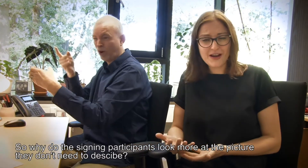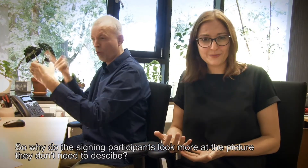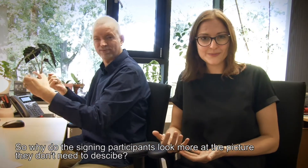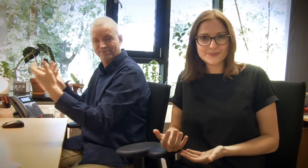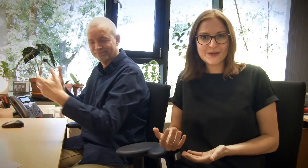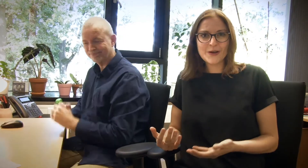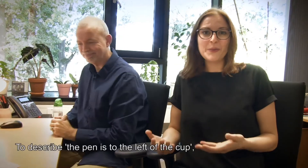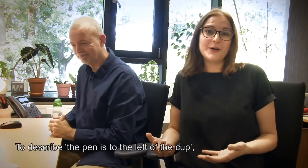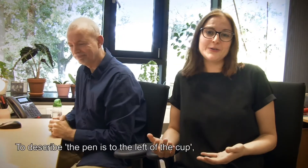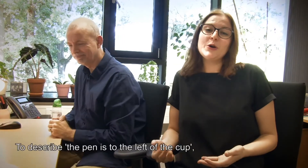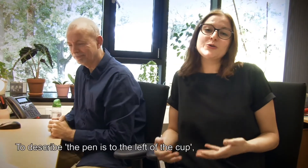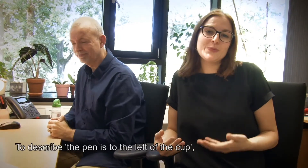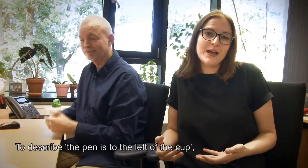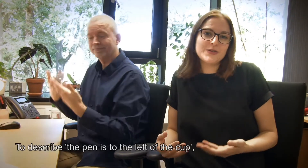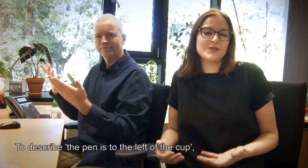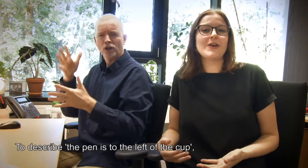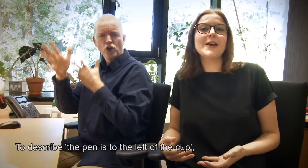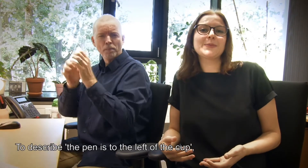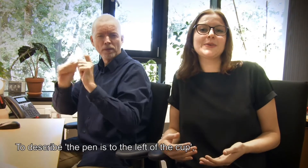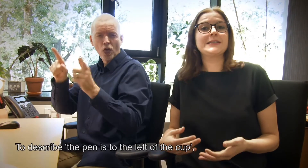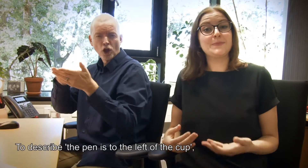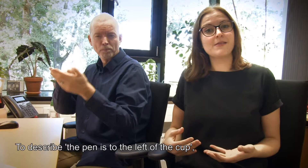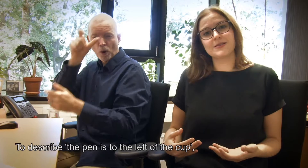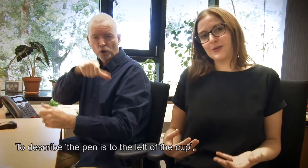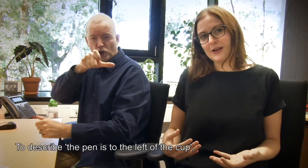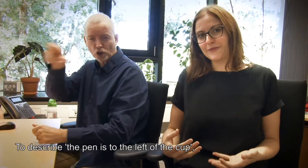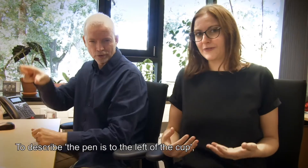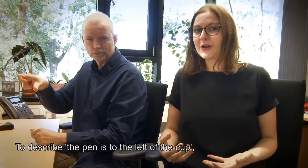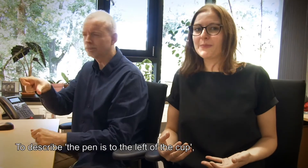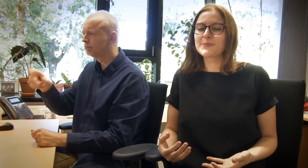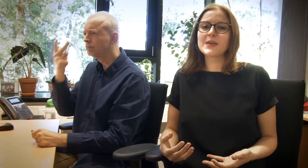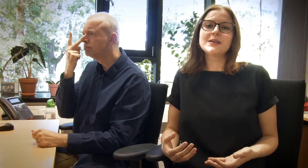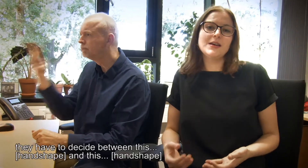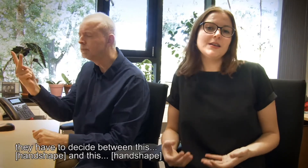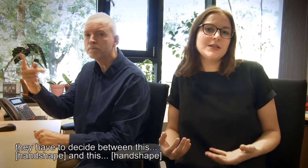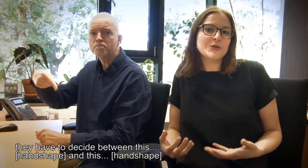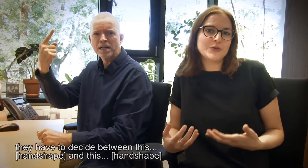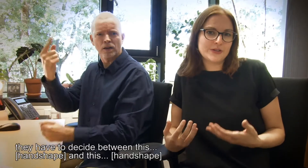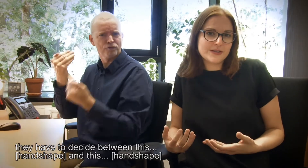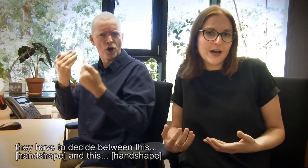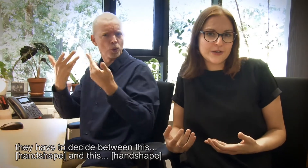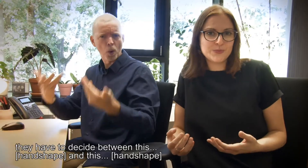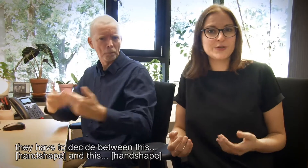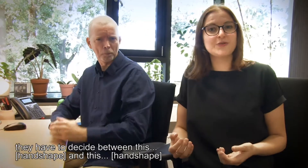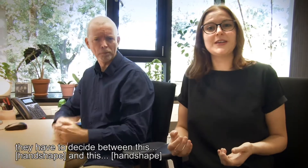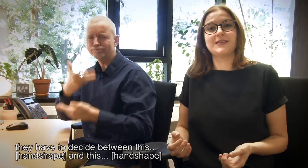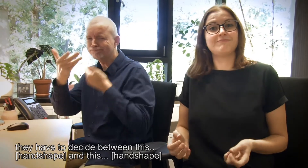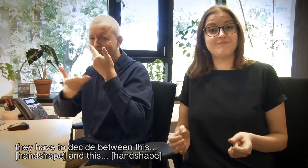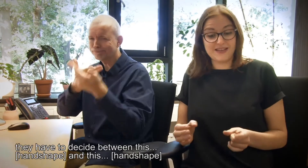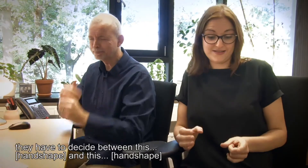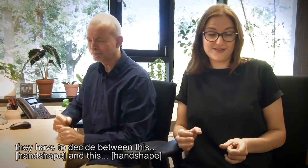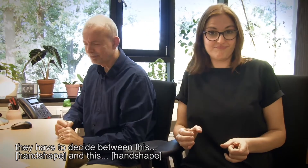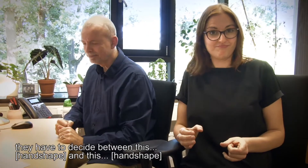to describe? Well, to plan to describe the pen is to the left of the cup, they need to decide